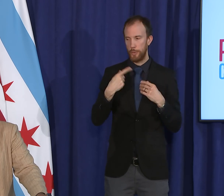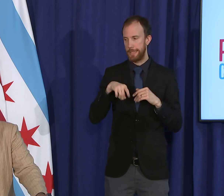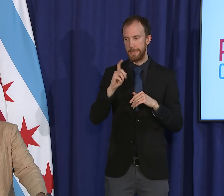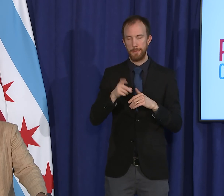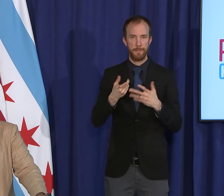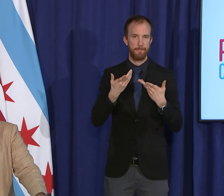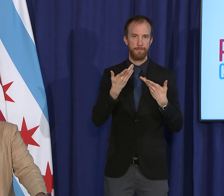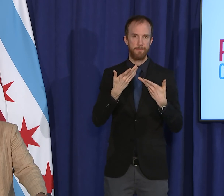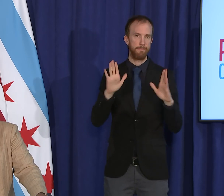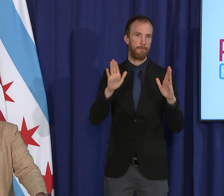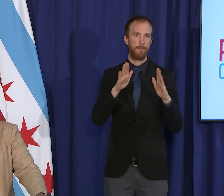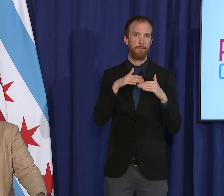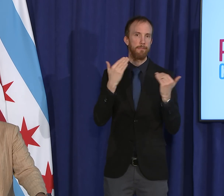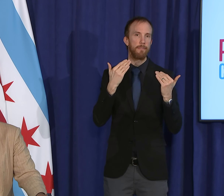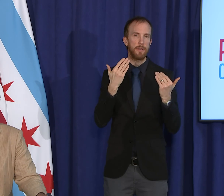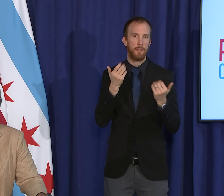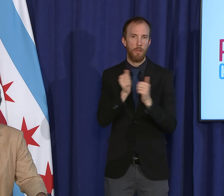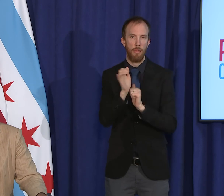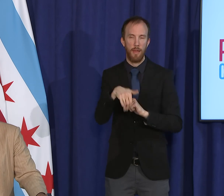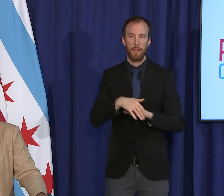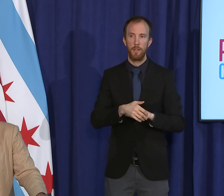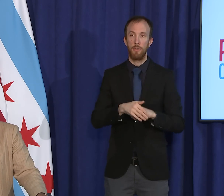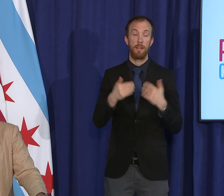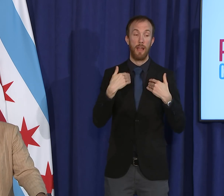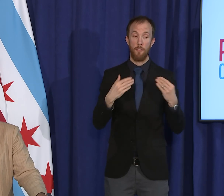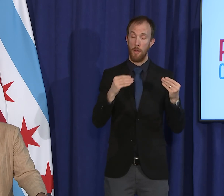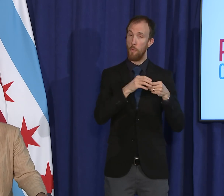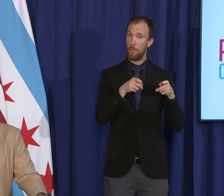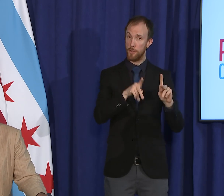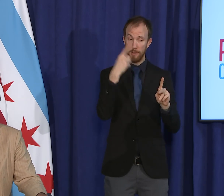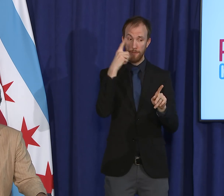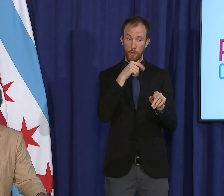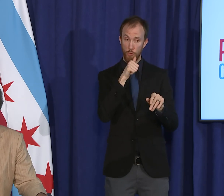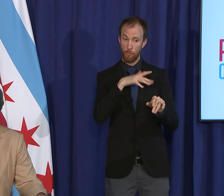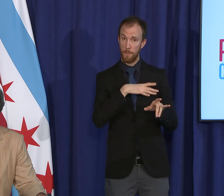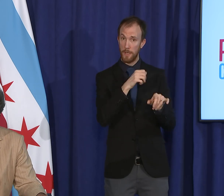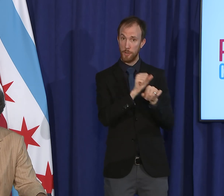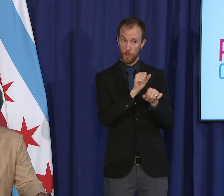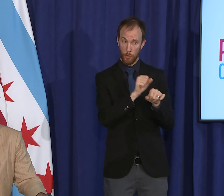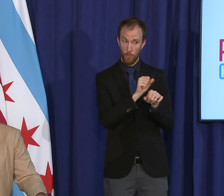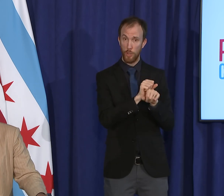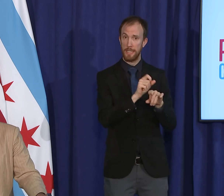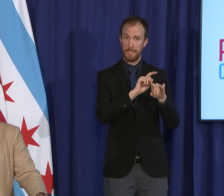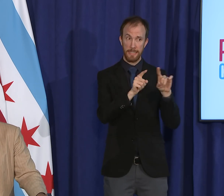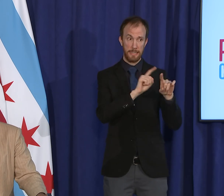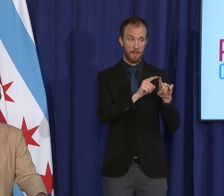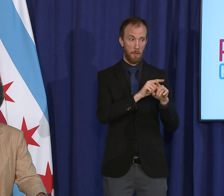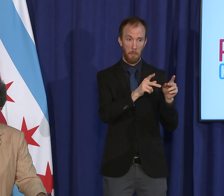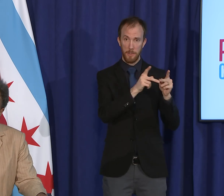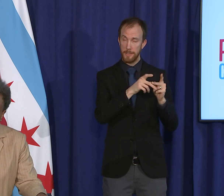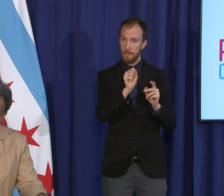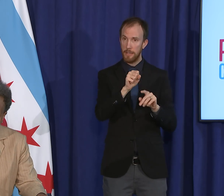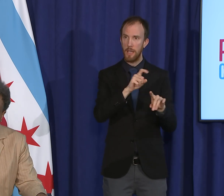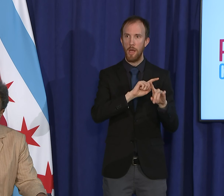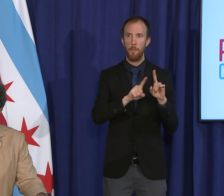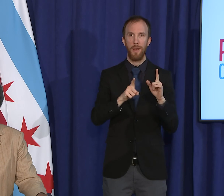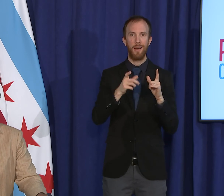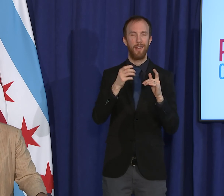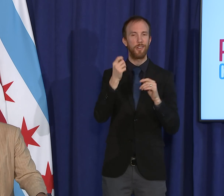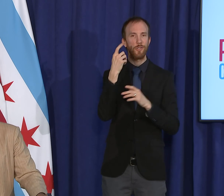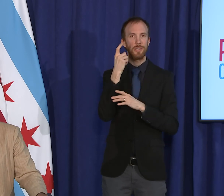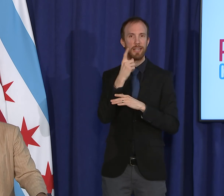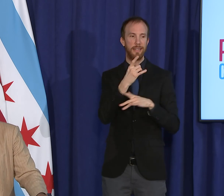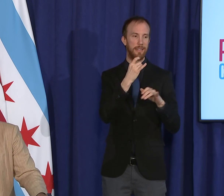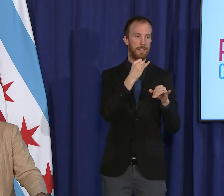opened up opportunities for women in the workplace, we've opened up opportunities in institutions made by